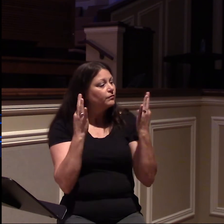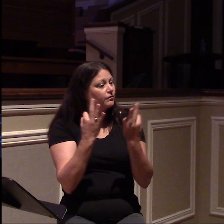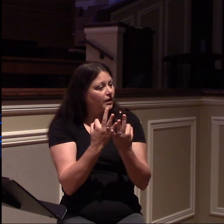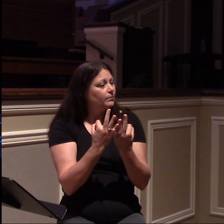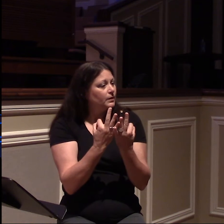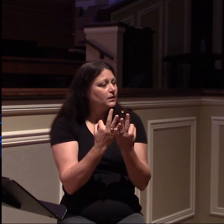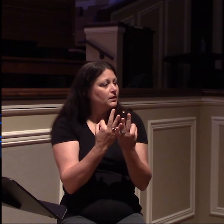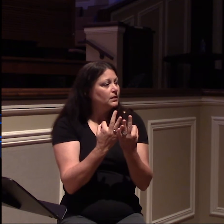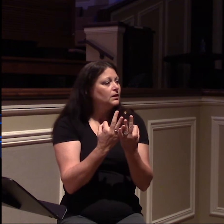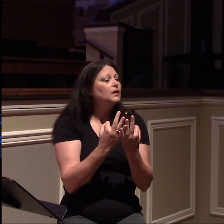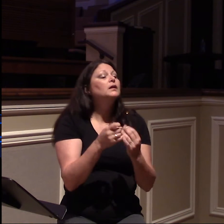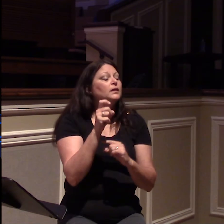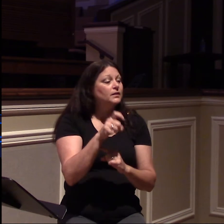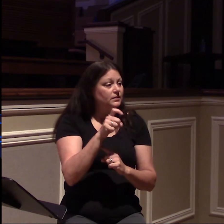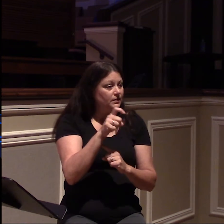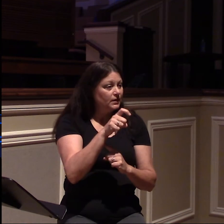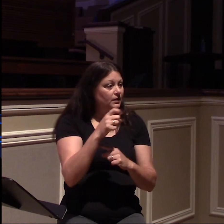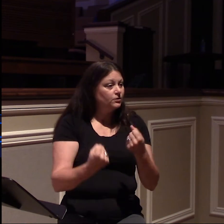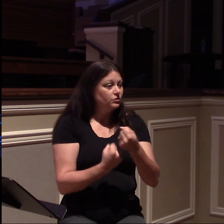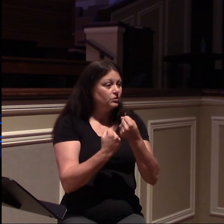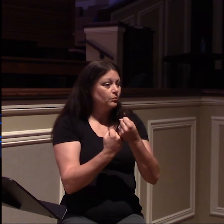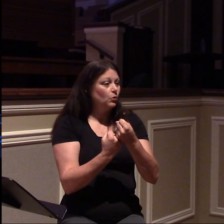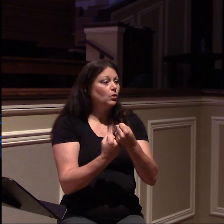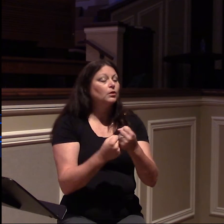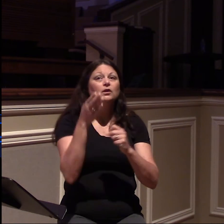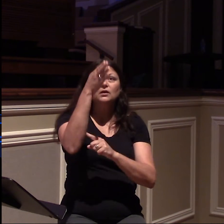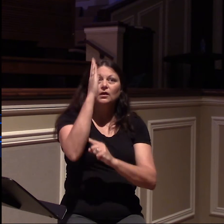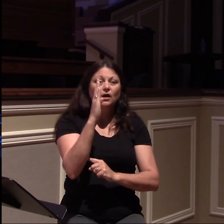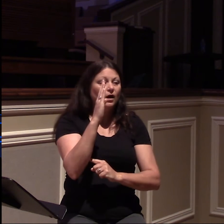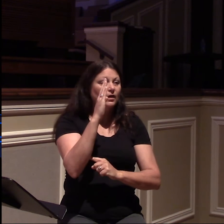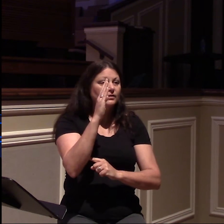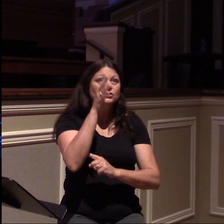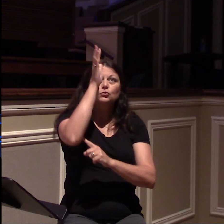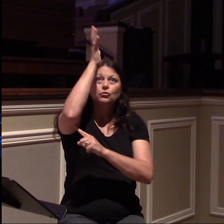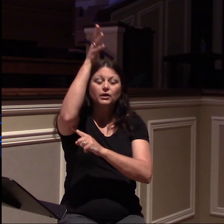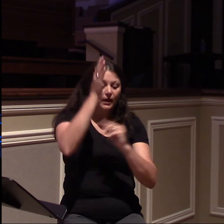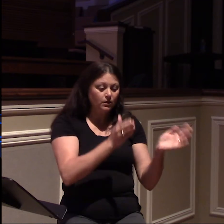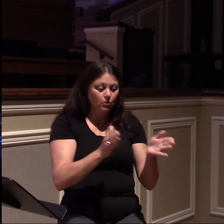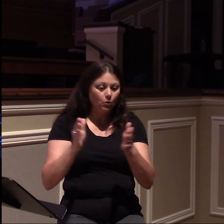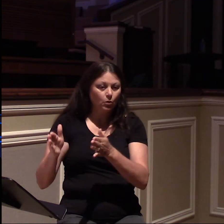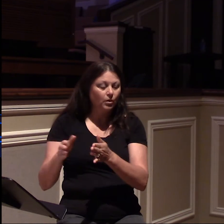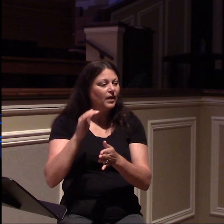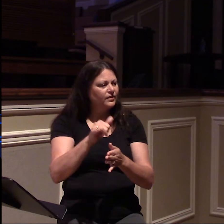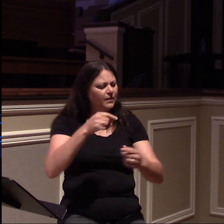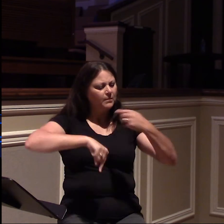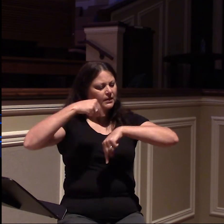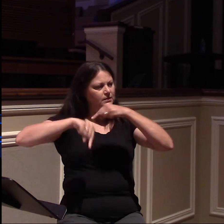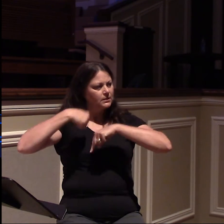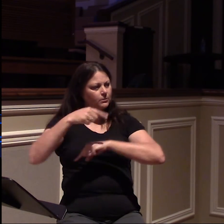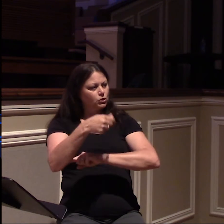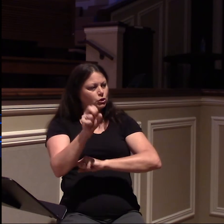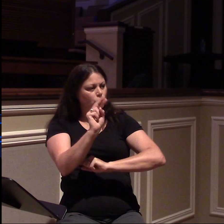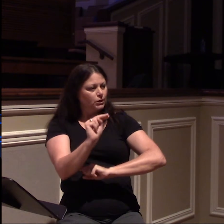in the fundamental nature of God's created order. This takes us all the way back to Genesis chapter 1 and Genesis chapter 2 that tell us the